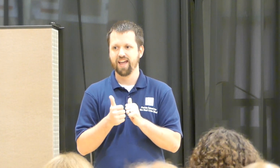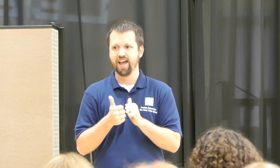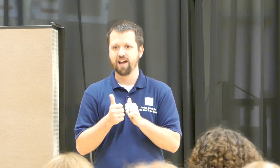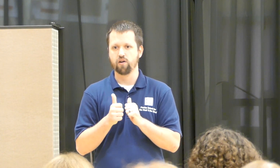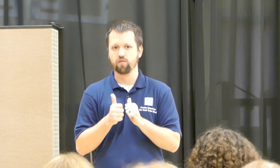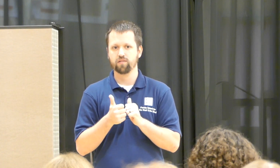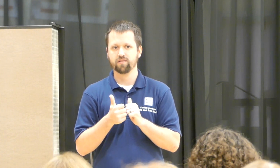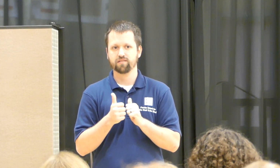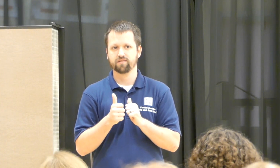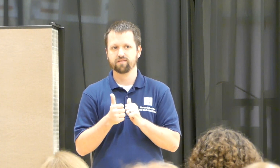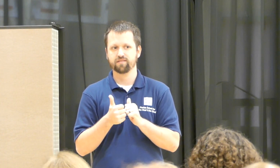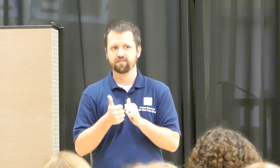How.